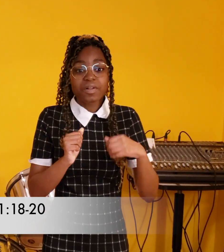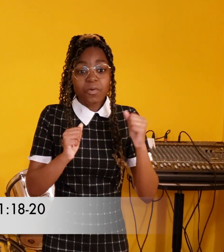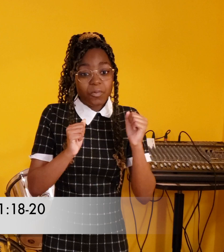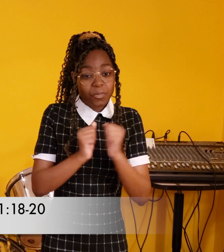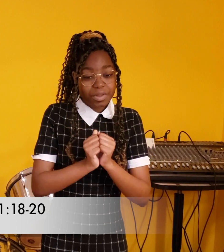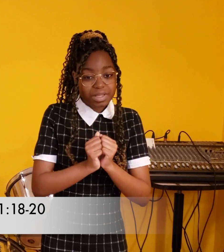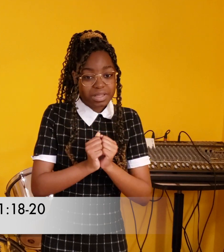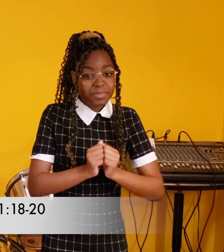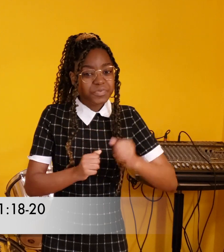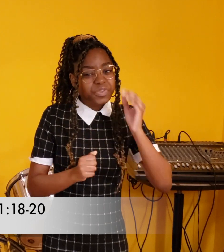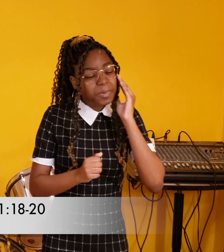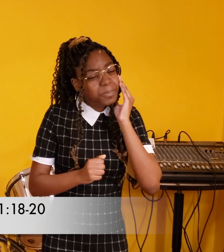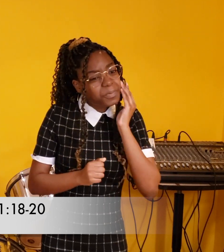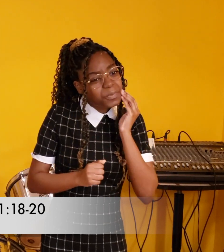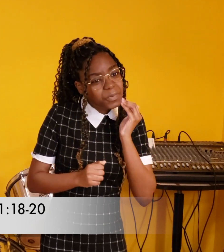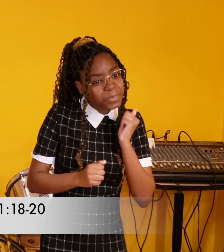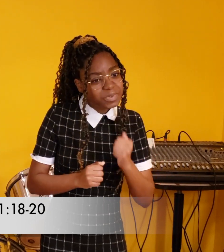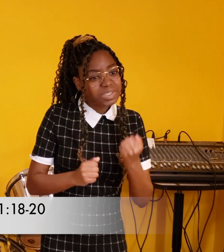Peter,